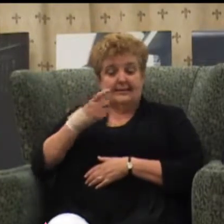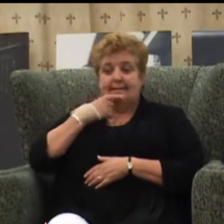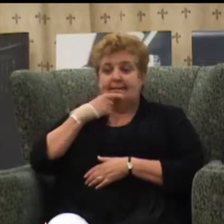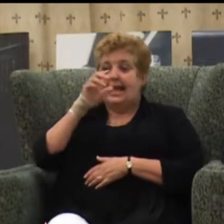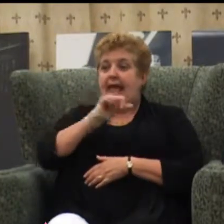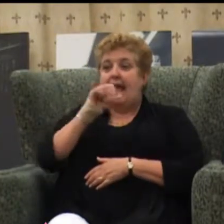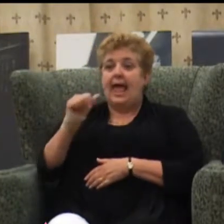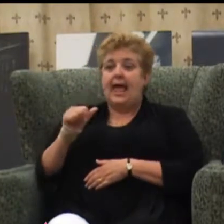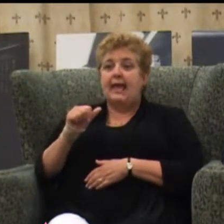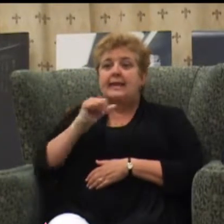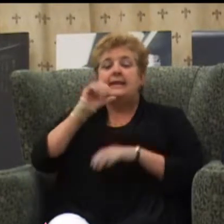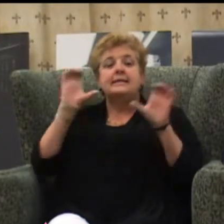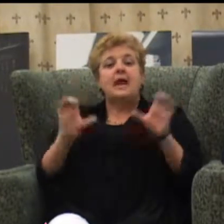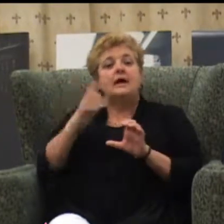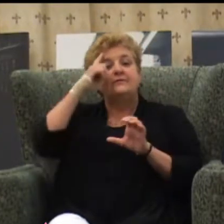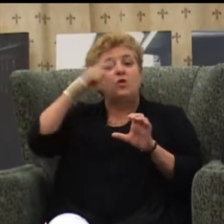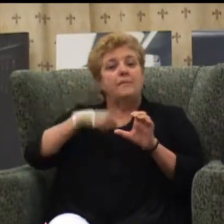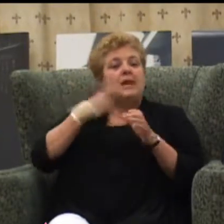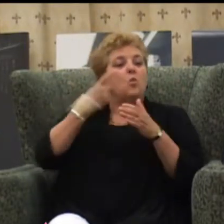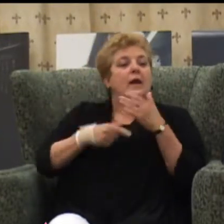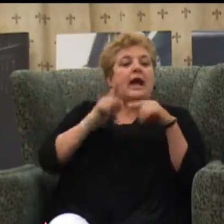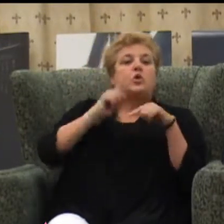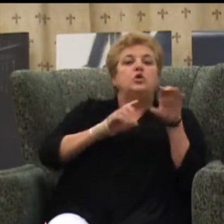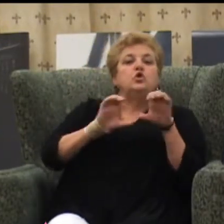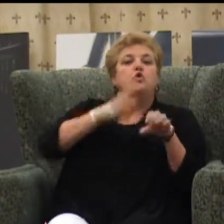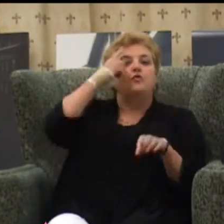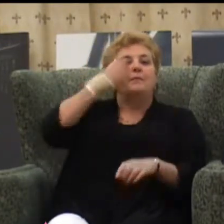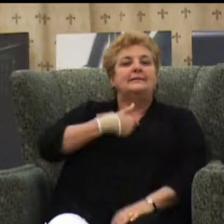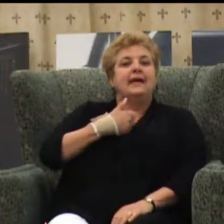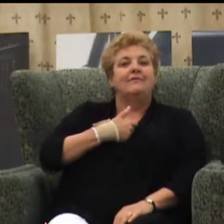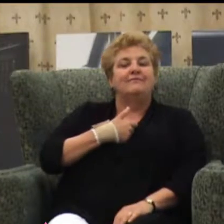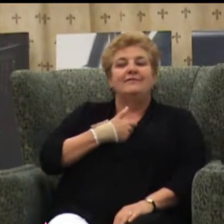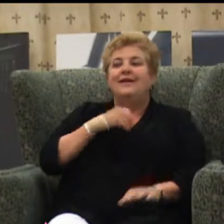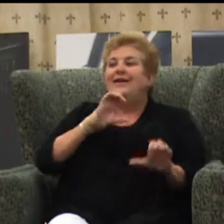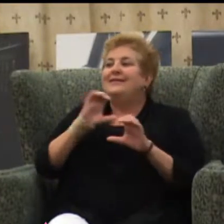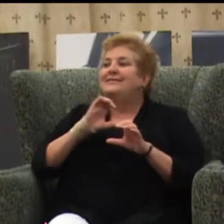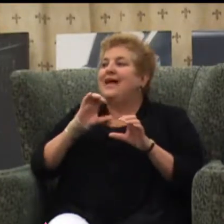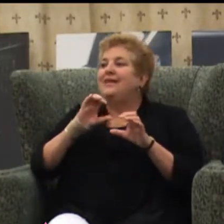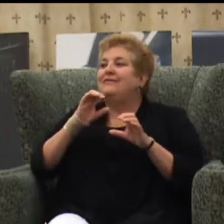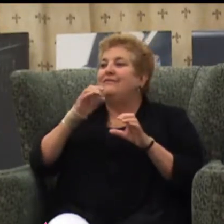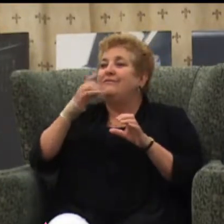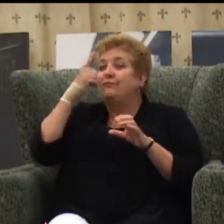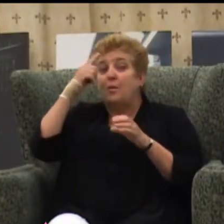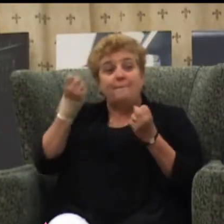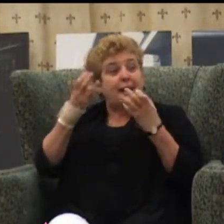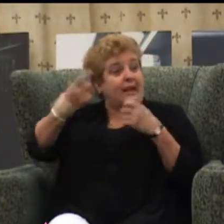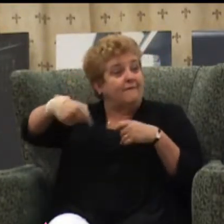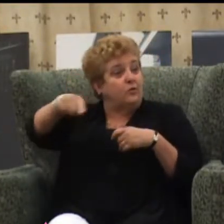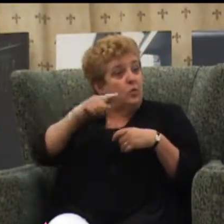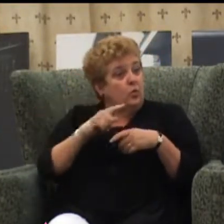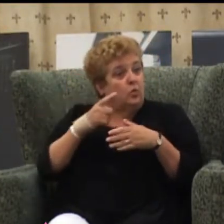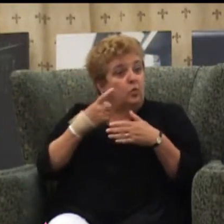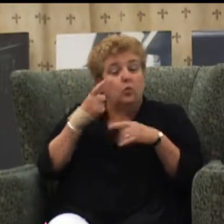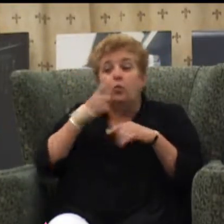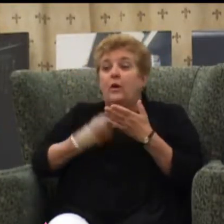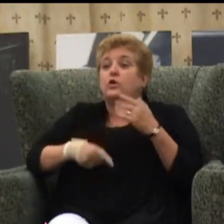myself. It's done for many of us here tonight what we could never do for ourselves. Collectively, as a fellowship and